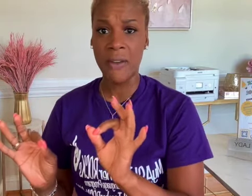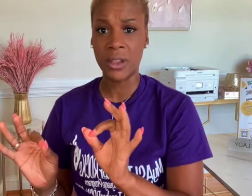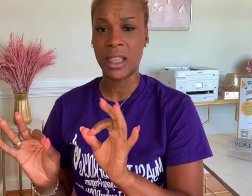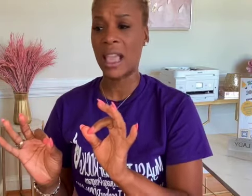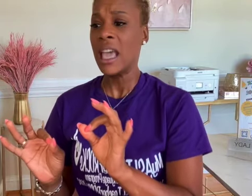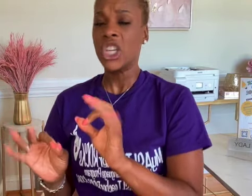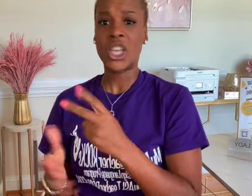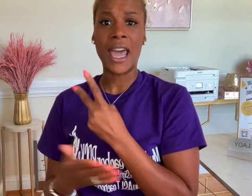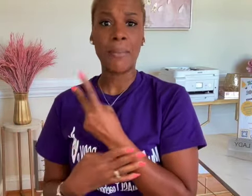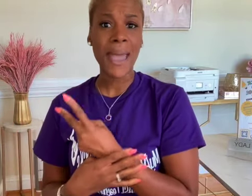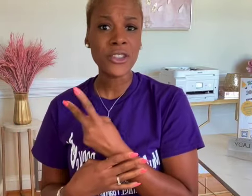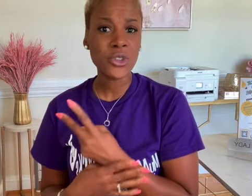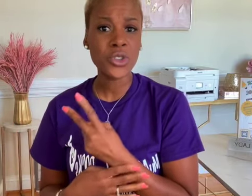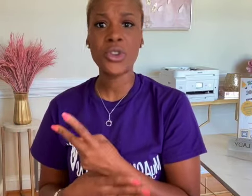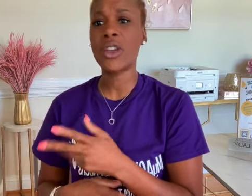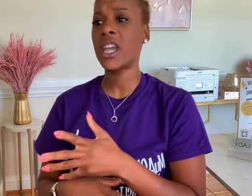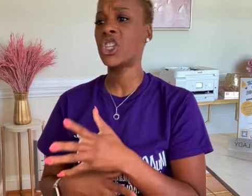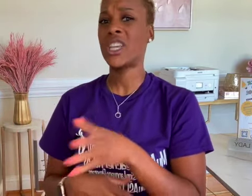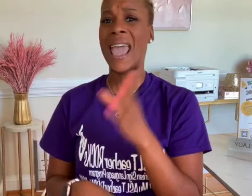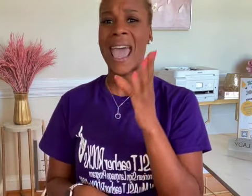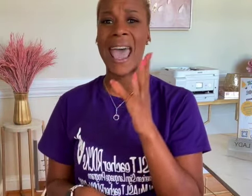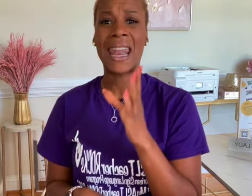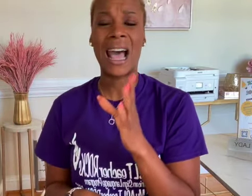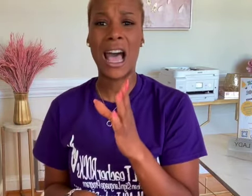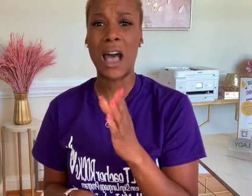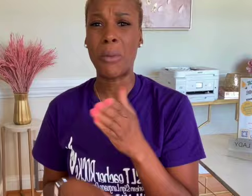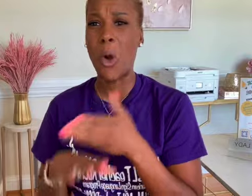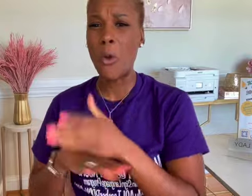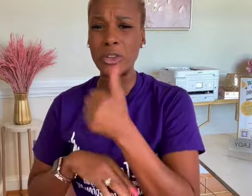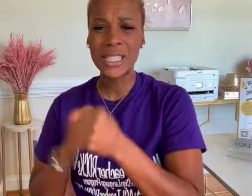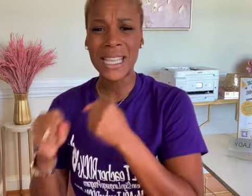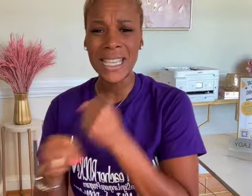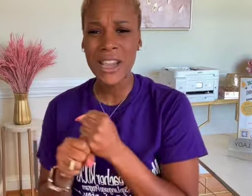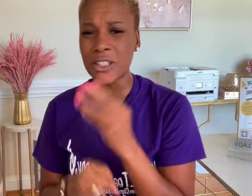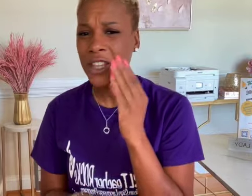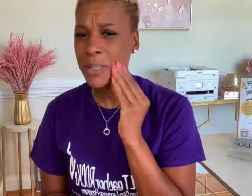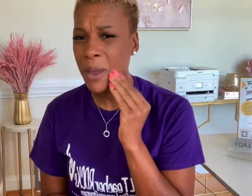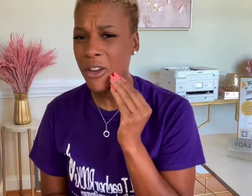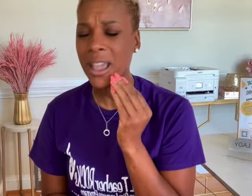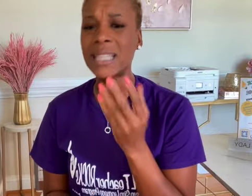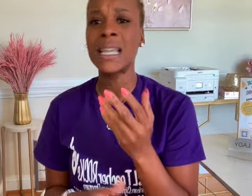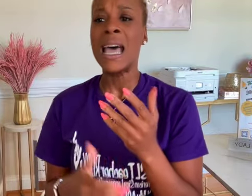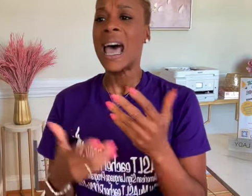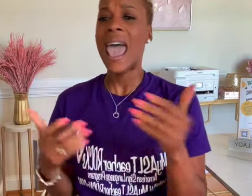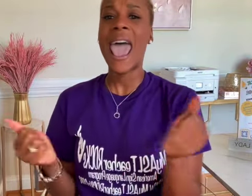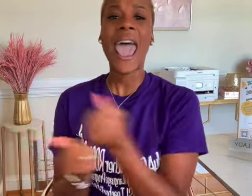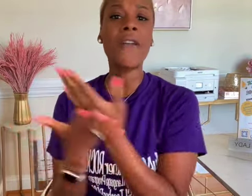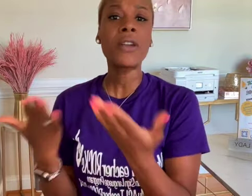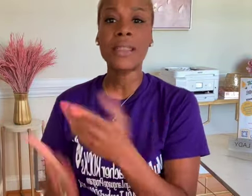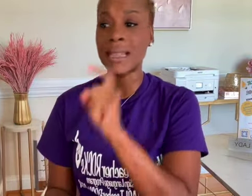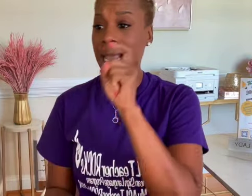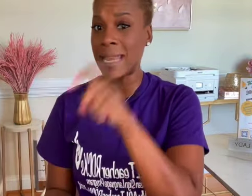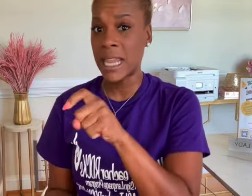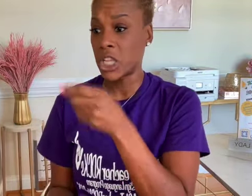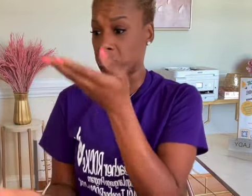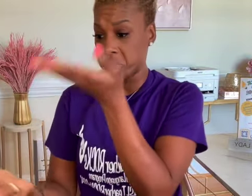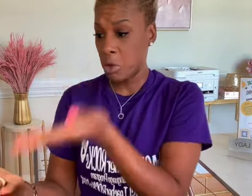everything. She had a master's degree. She had over 10 years of experience. Everything they needed. On